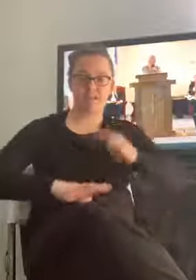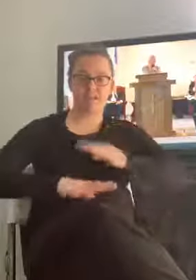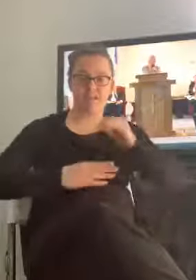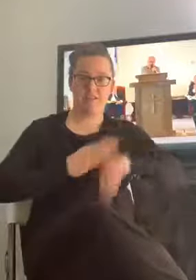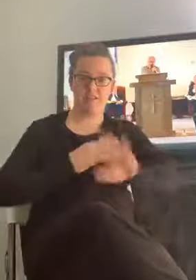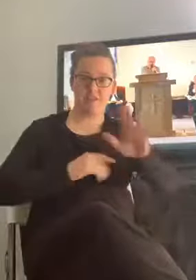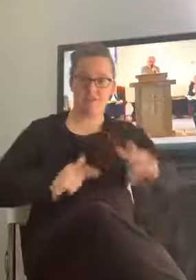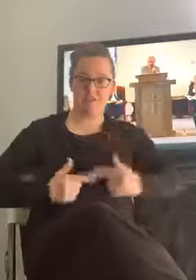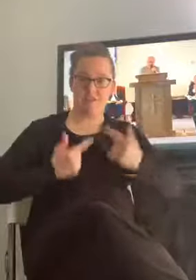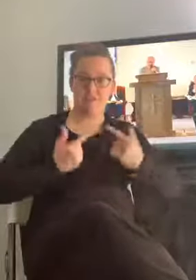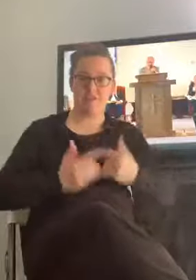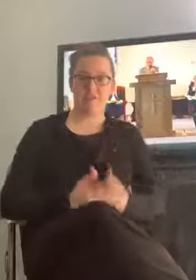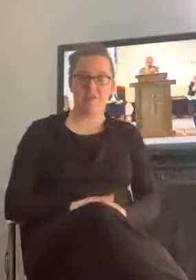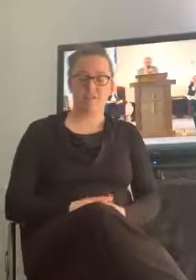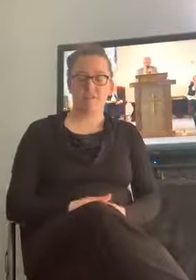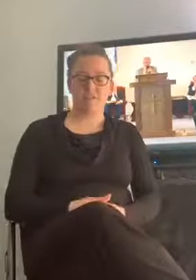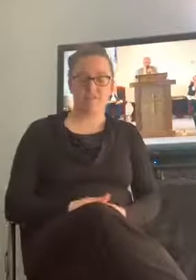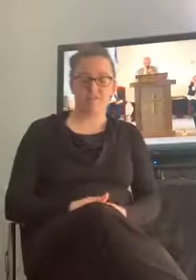your life.